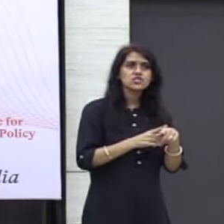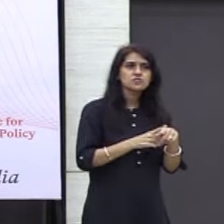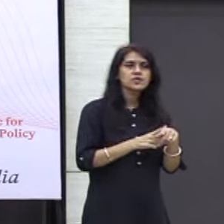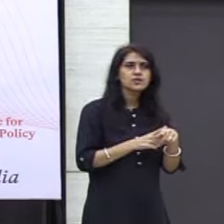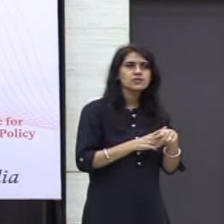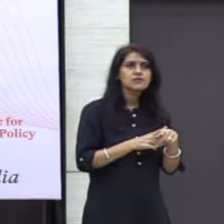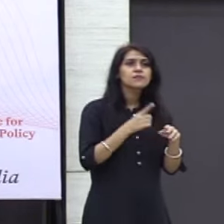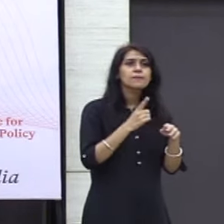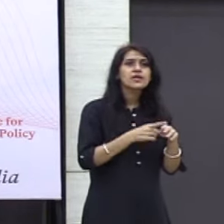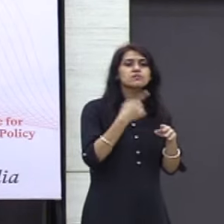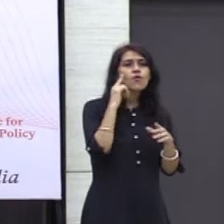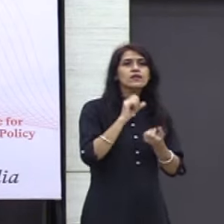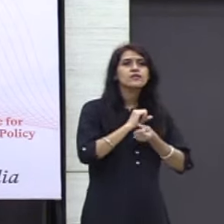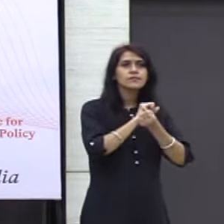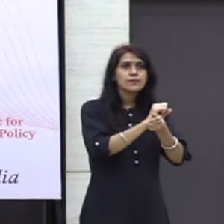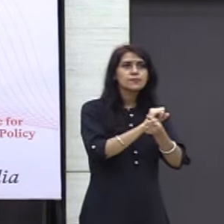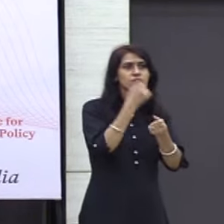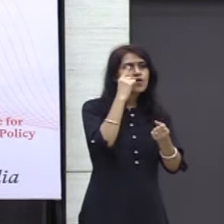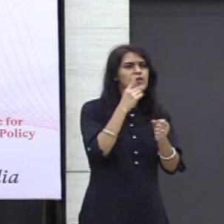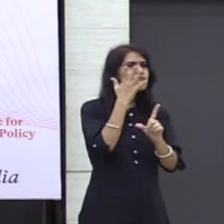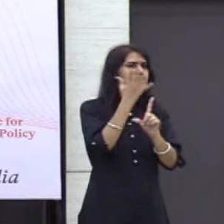be punished with imprisonment for a term which shall be not less than 5 years.